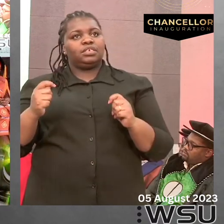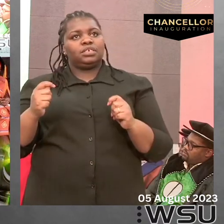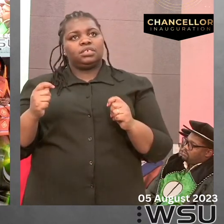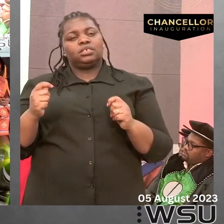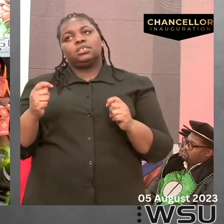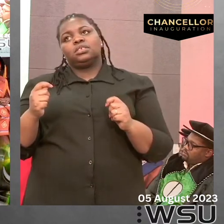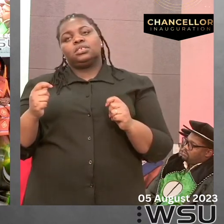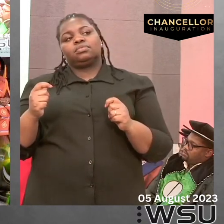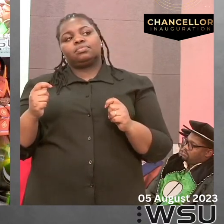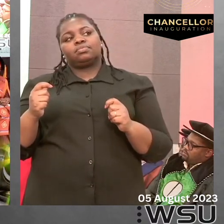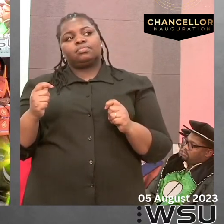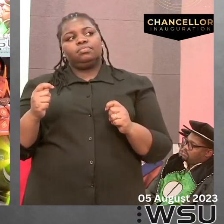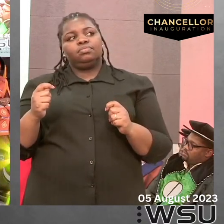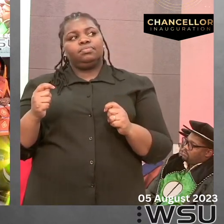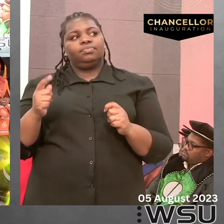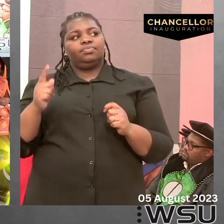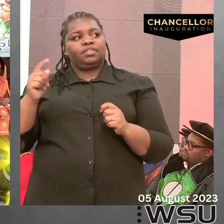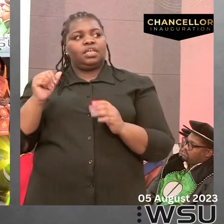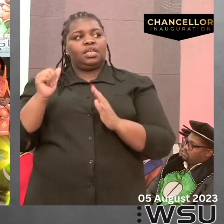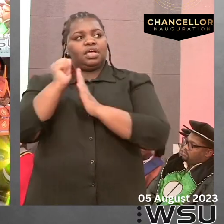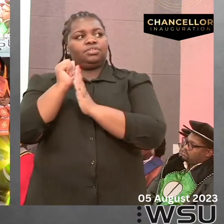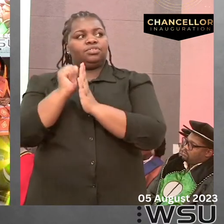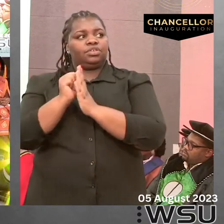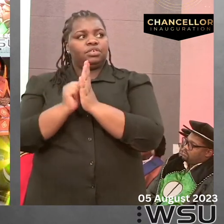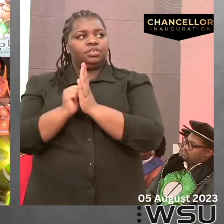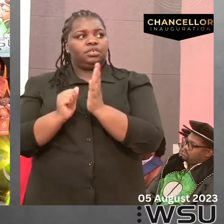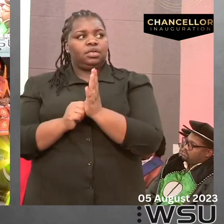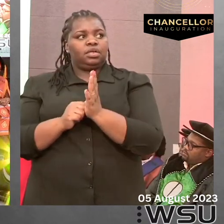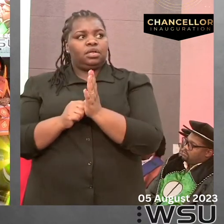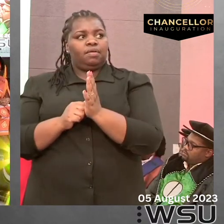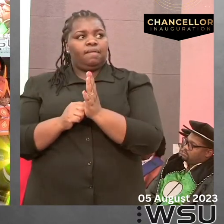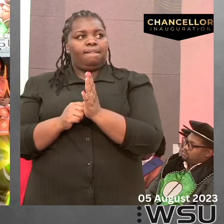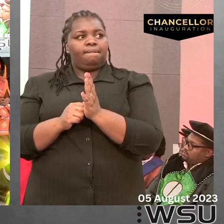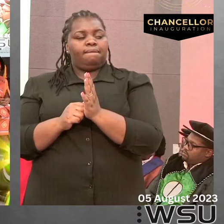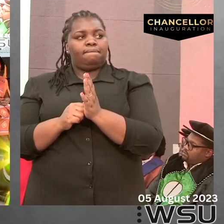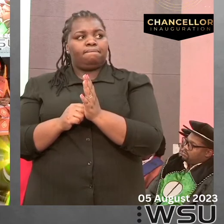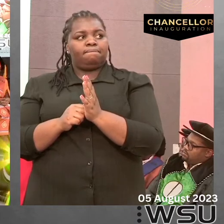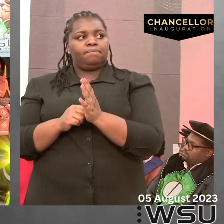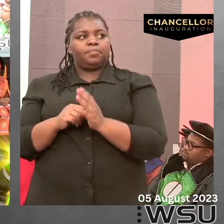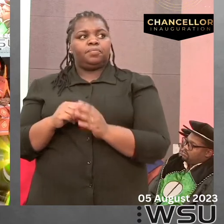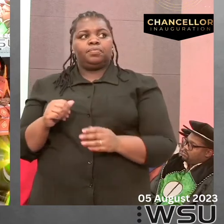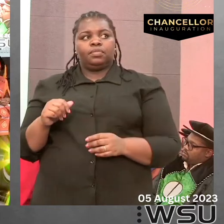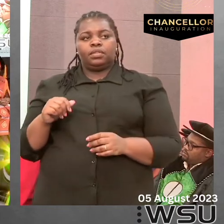subverting the agenda of an apartheid government, of a Bantustan